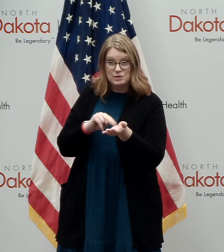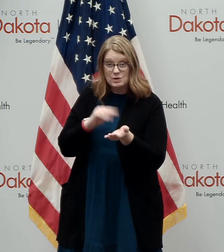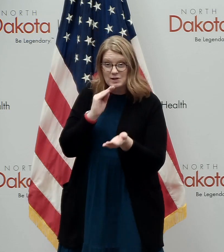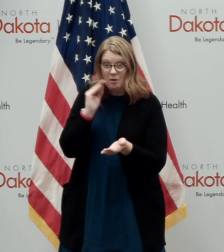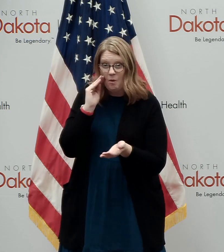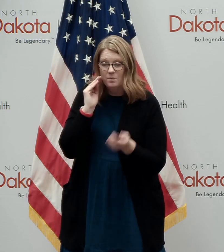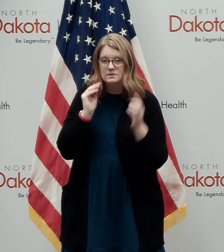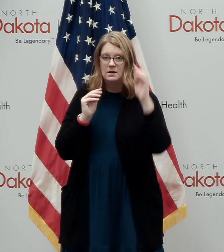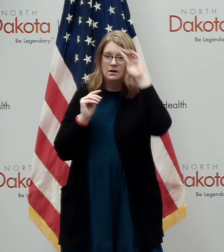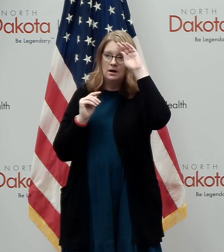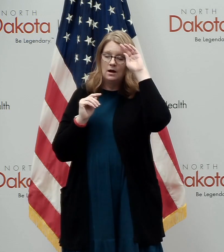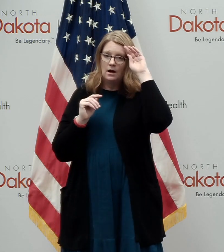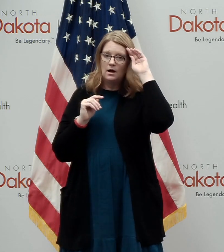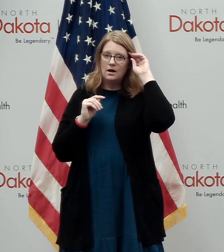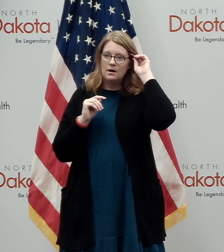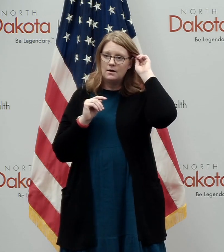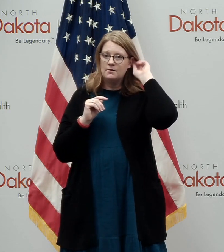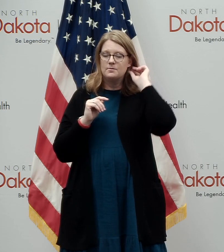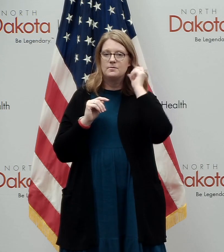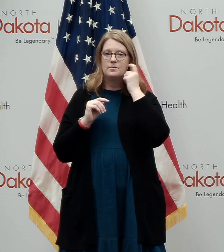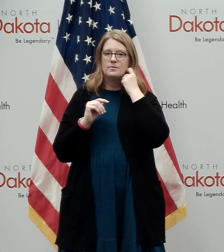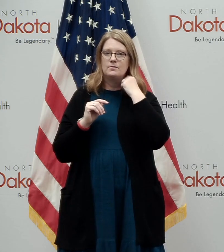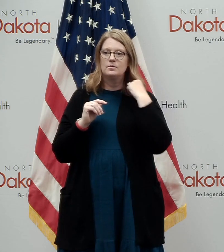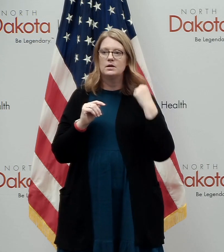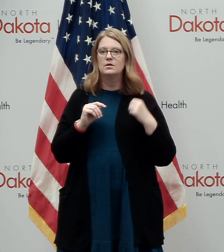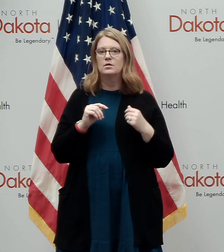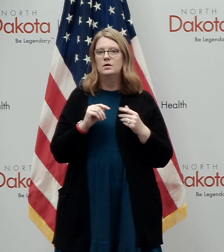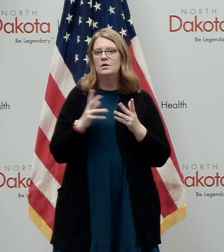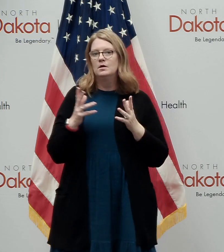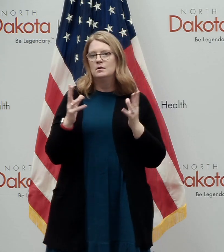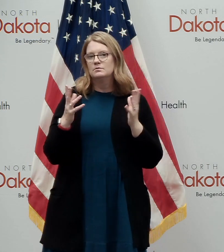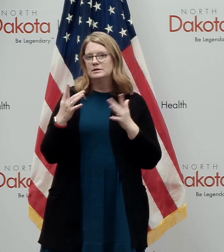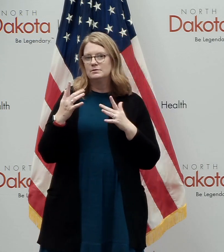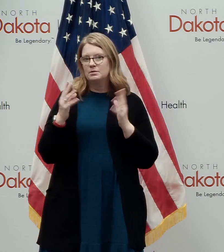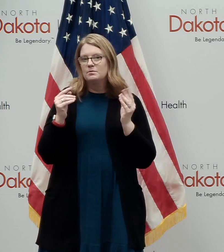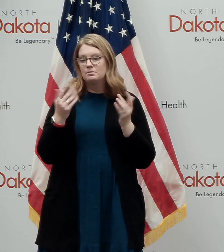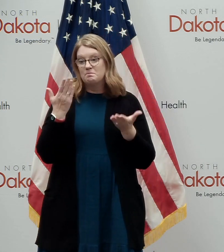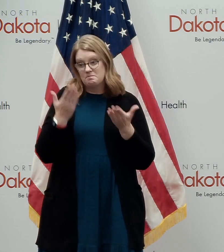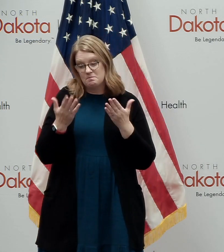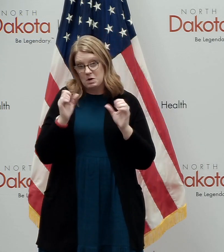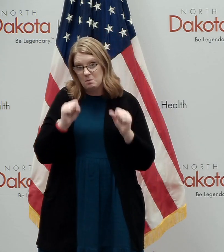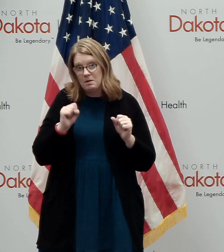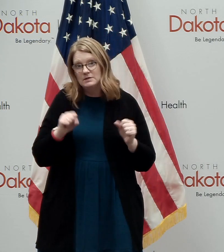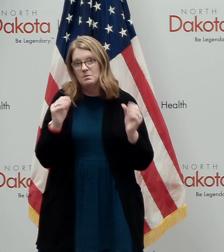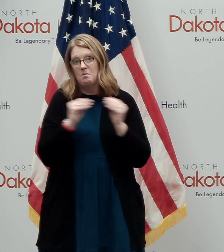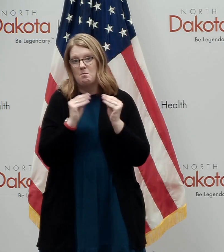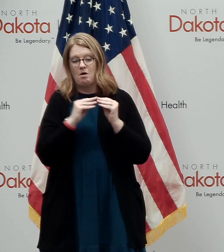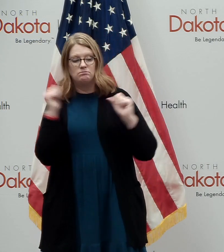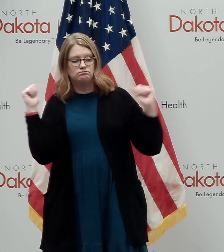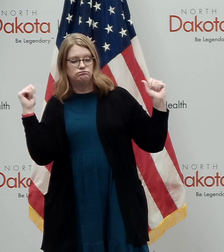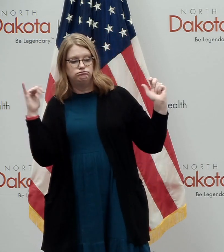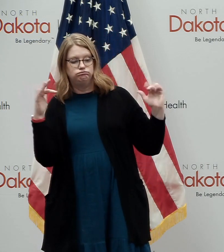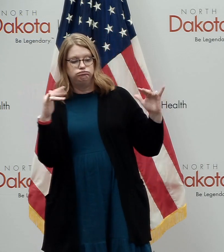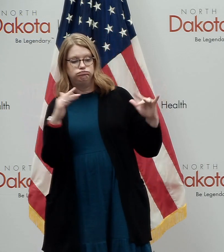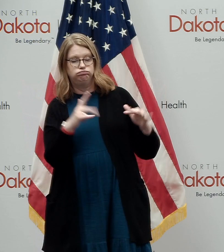help us, keep moving back towards large gatherings more quickly. And so this is